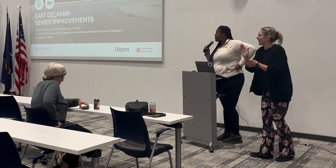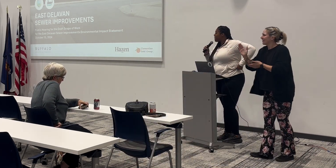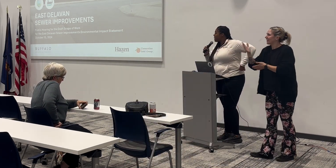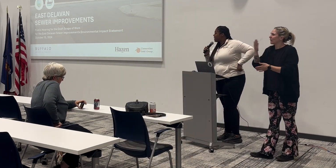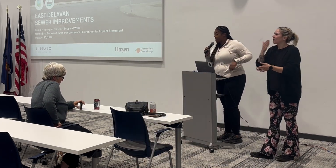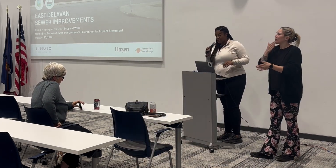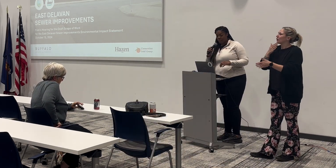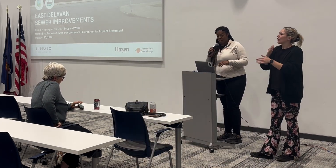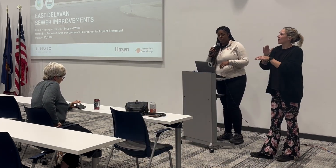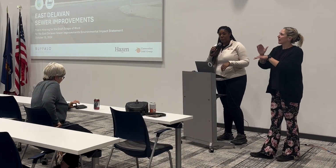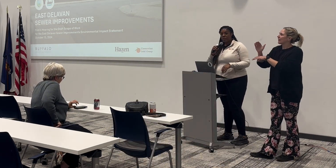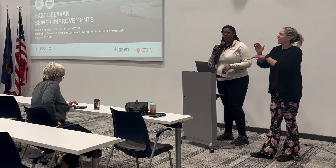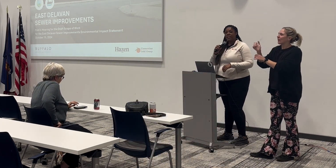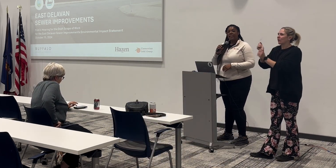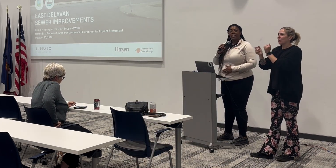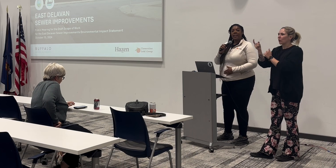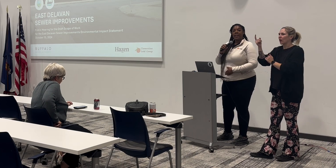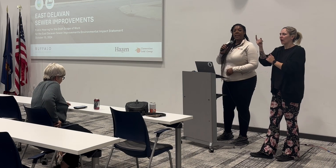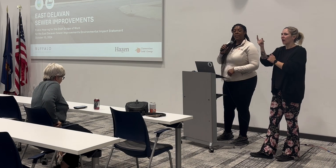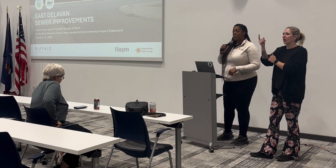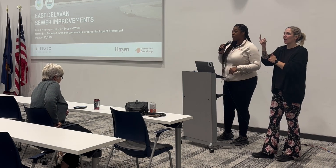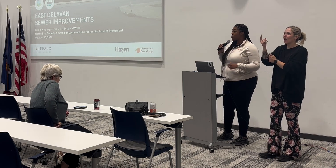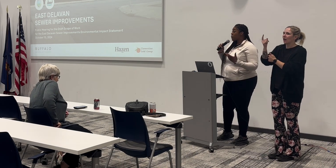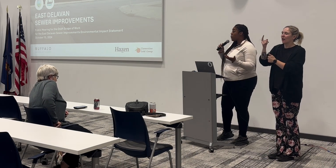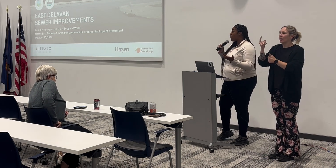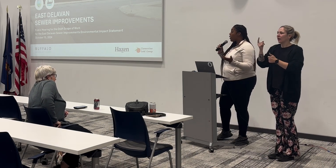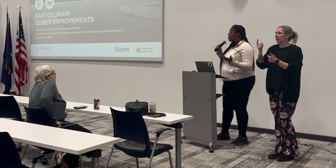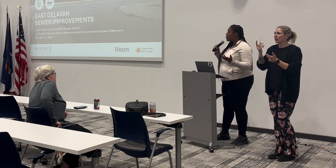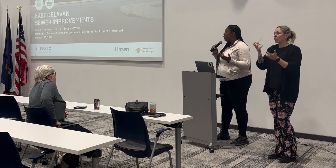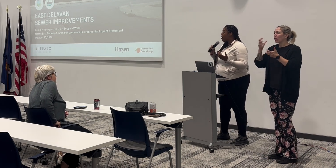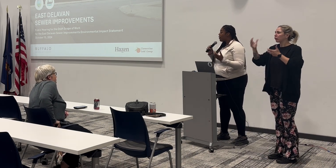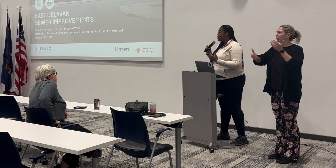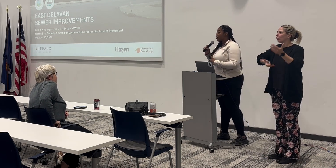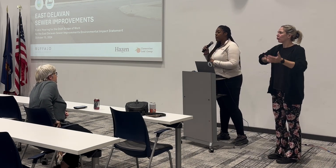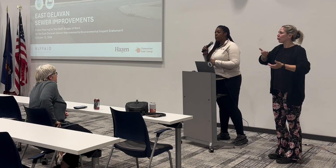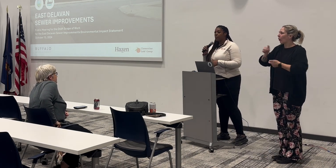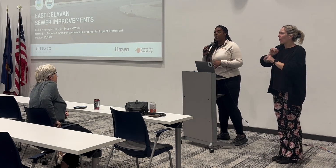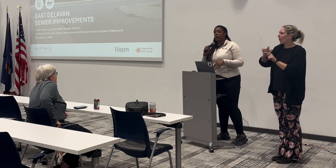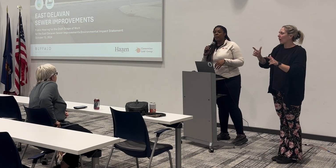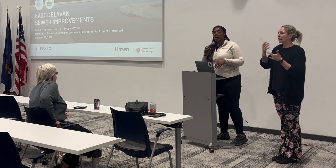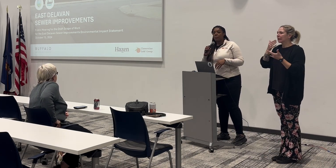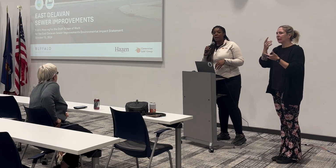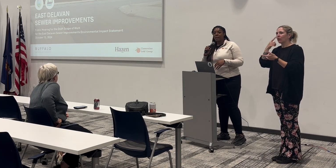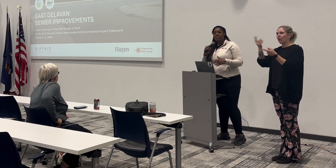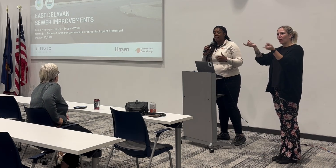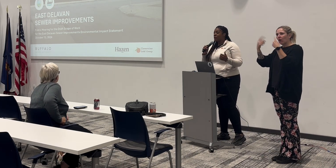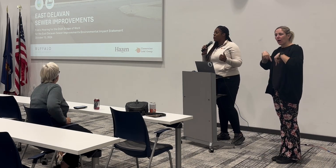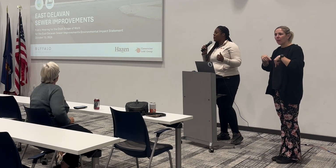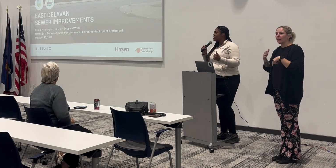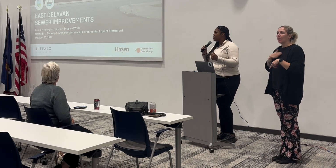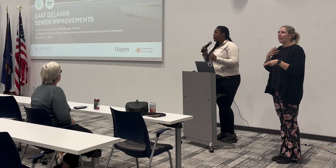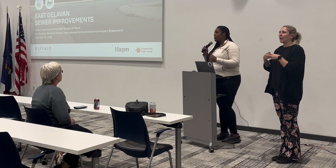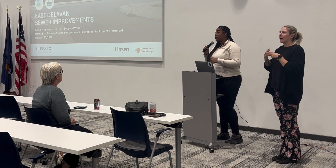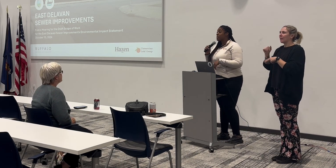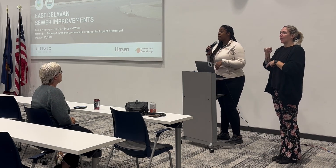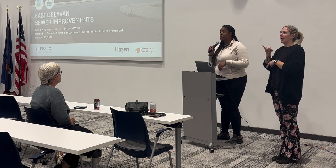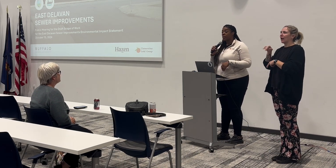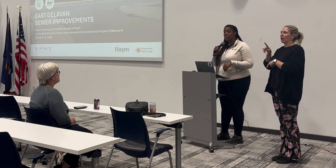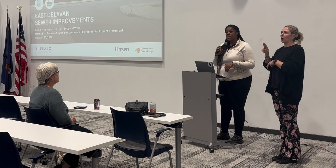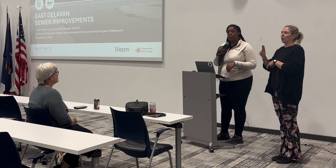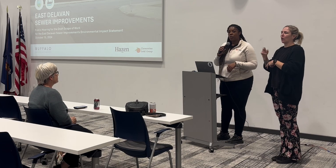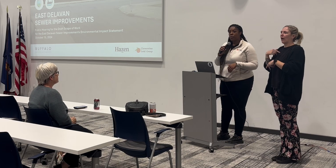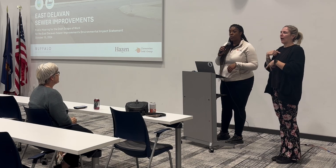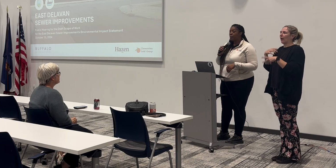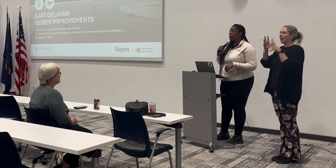Good evening, everyone. I just wanted to welcome you all and thank you for coming out. My name is Ikua Menzedu. I'm the president